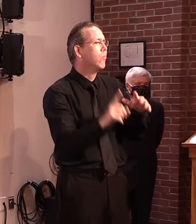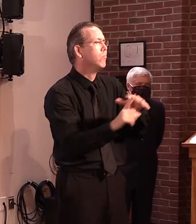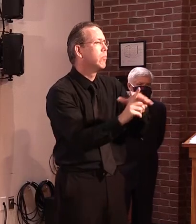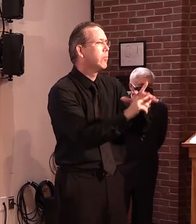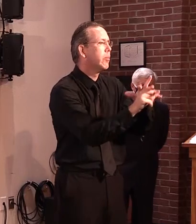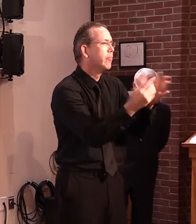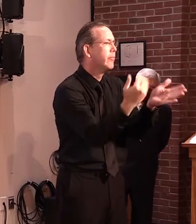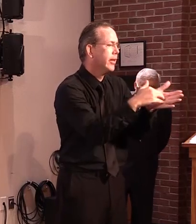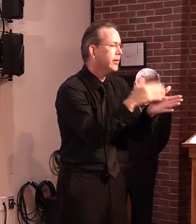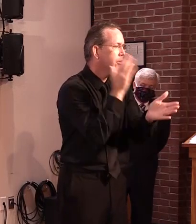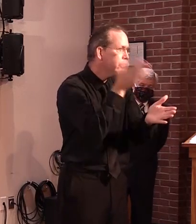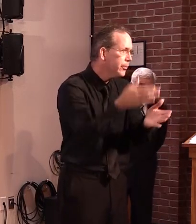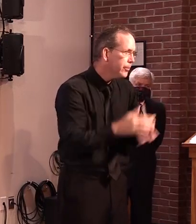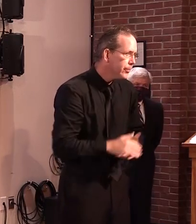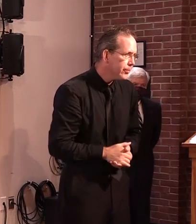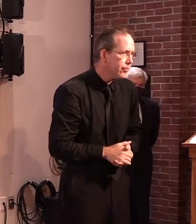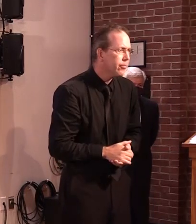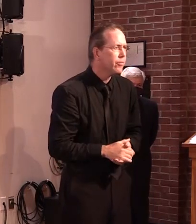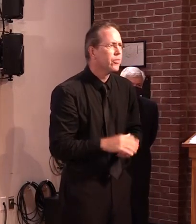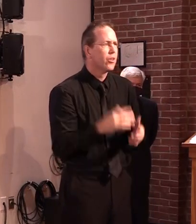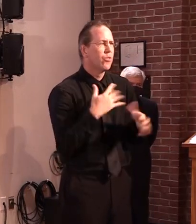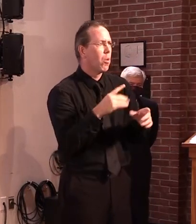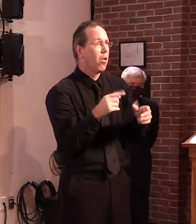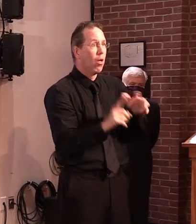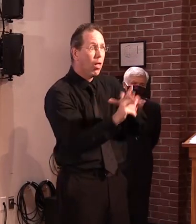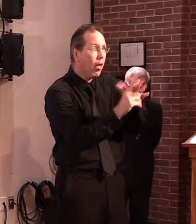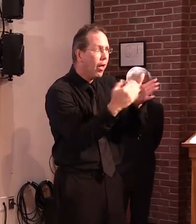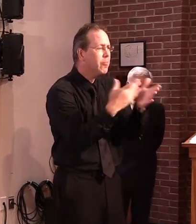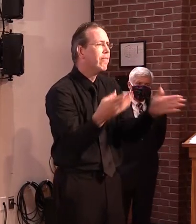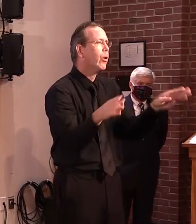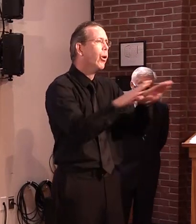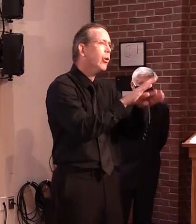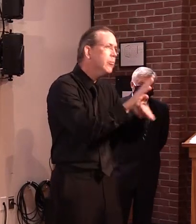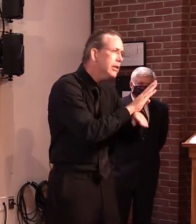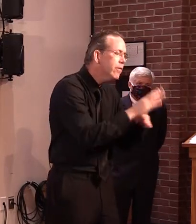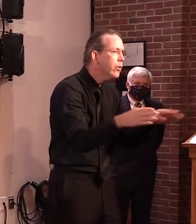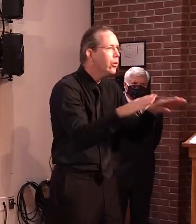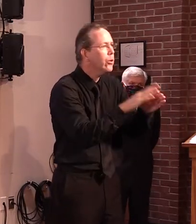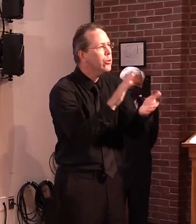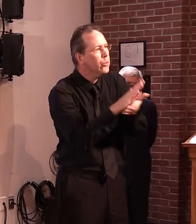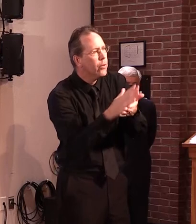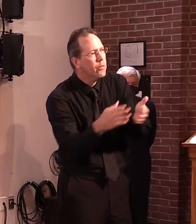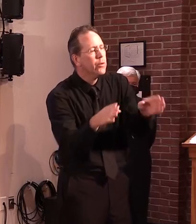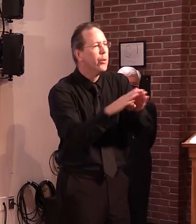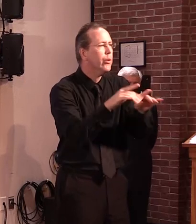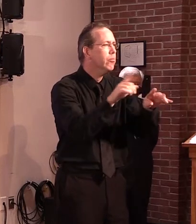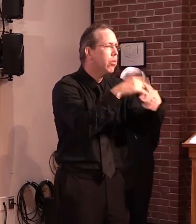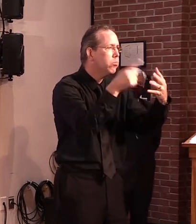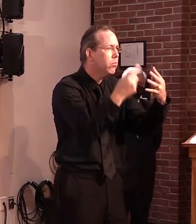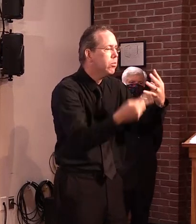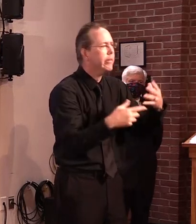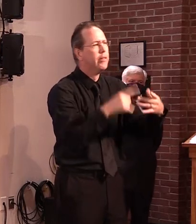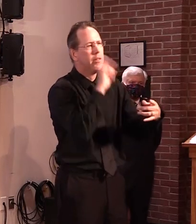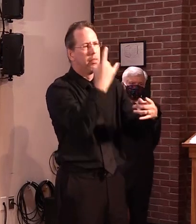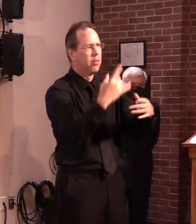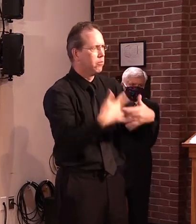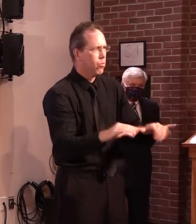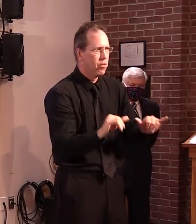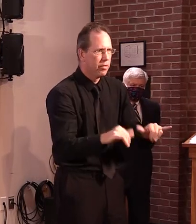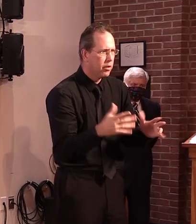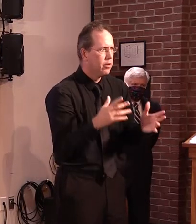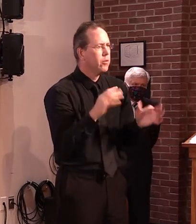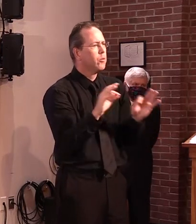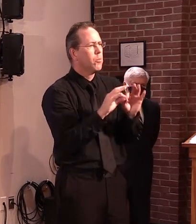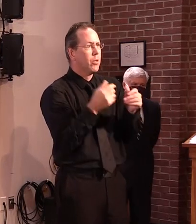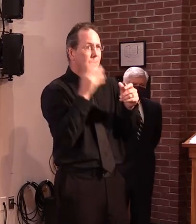months and months ago. This becomes particularly important as we enter the colder season of